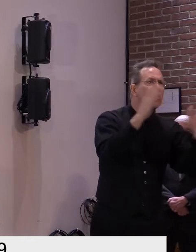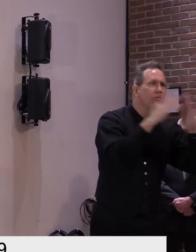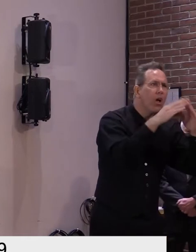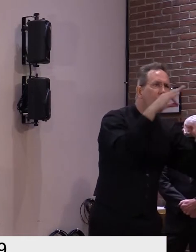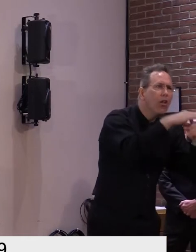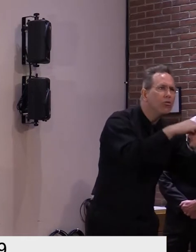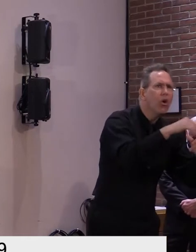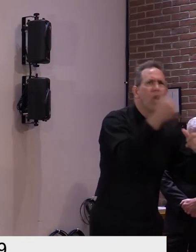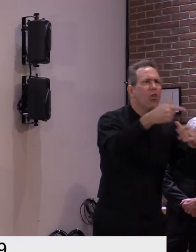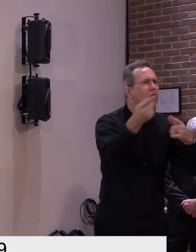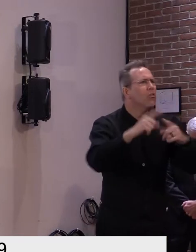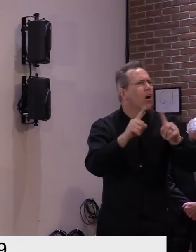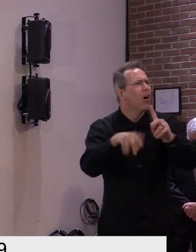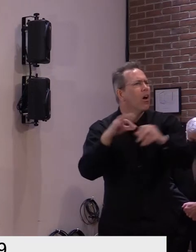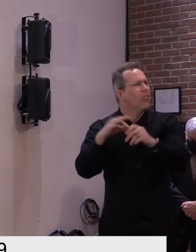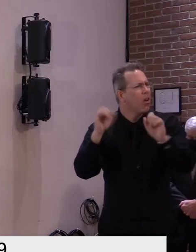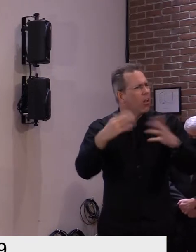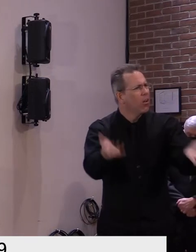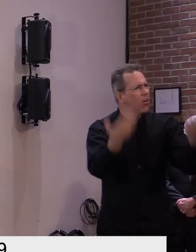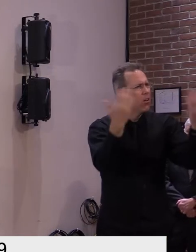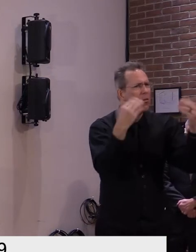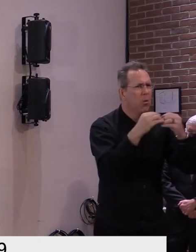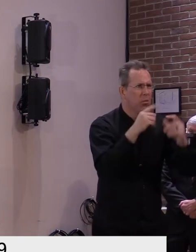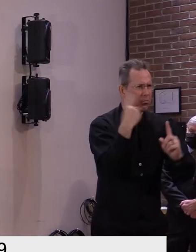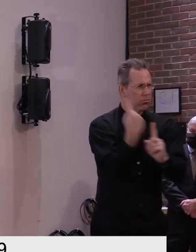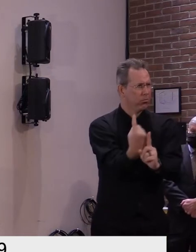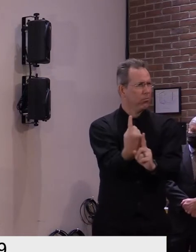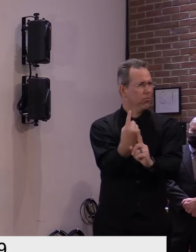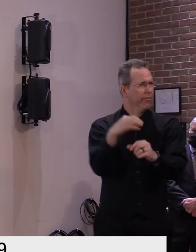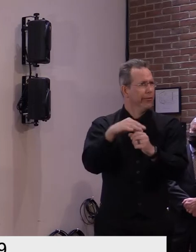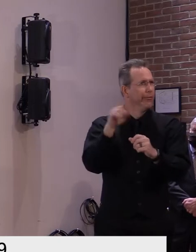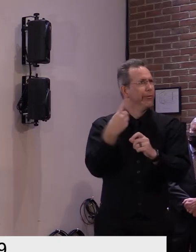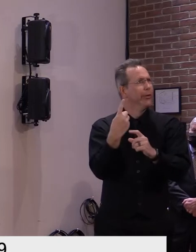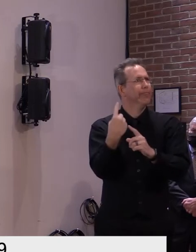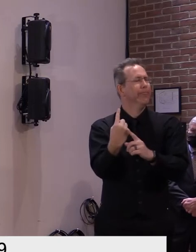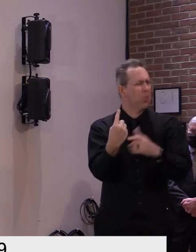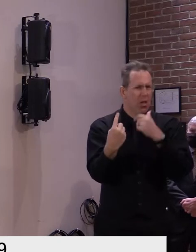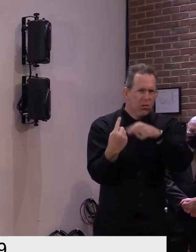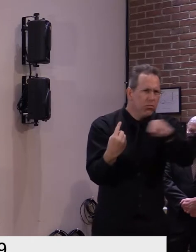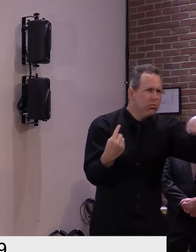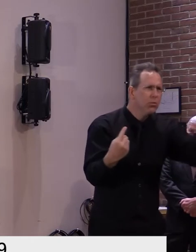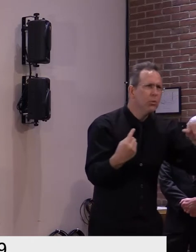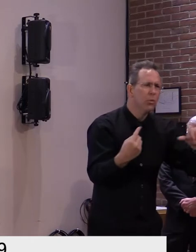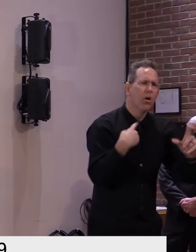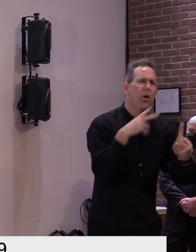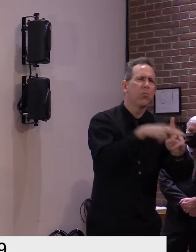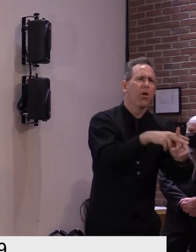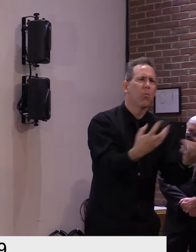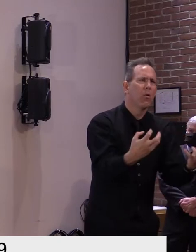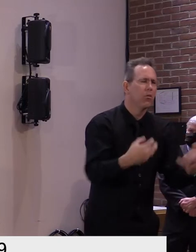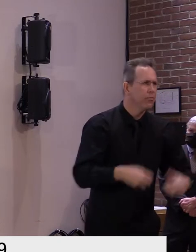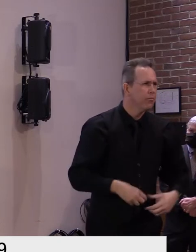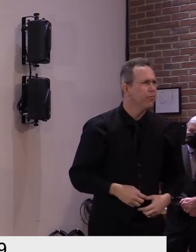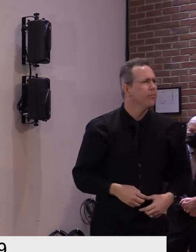capacity. So it can't be just about other elections. Well, like town meeting day, for